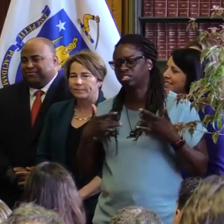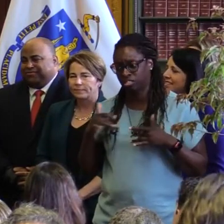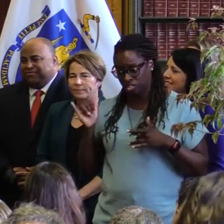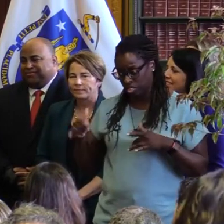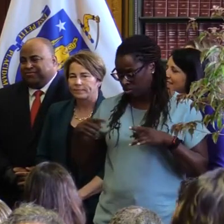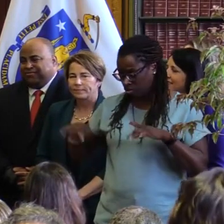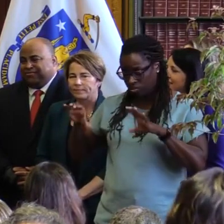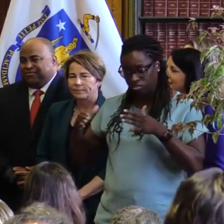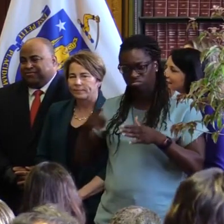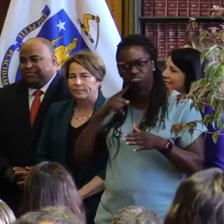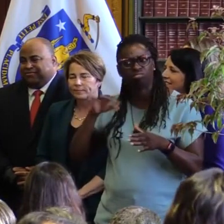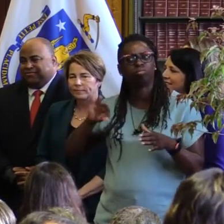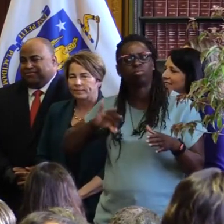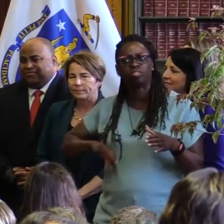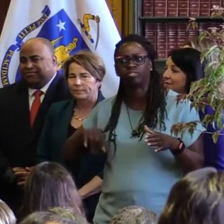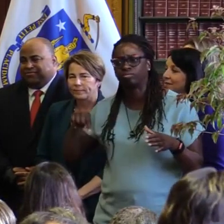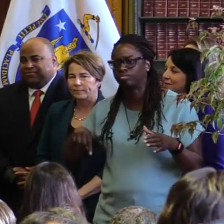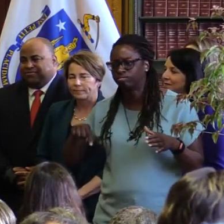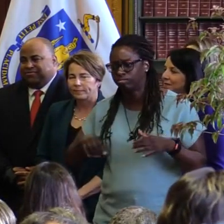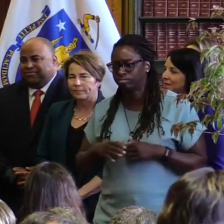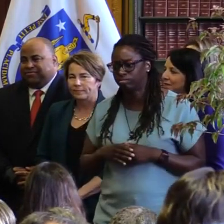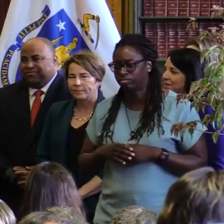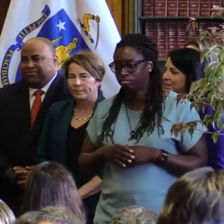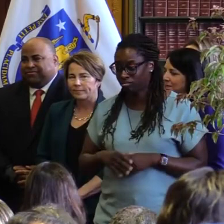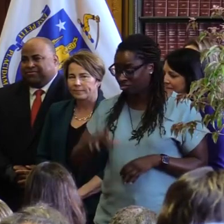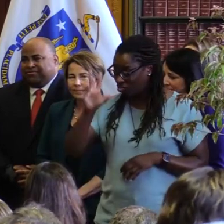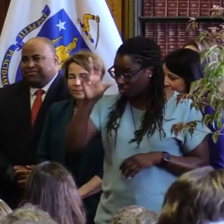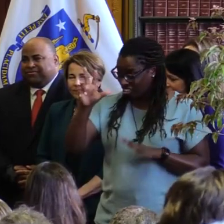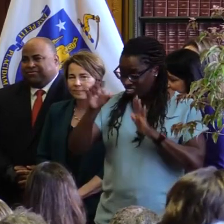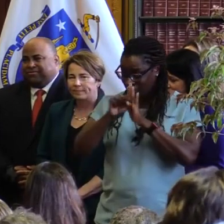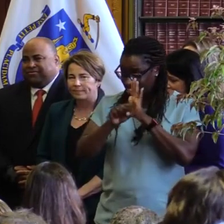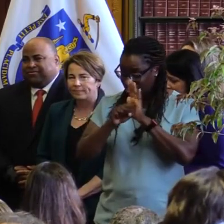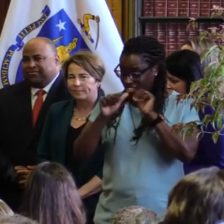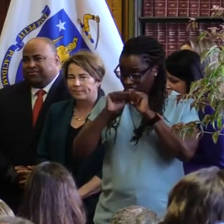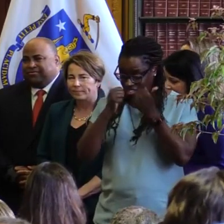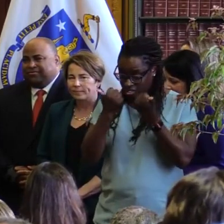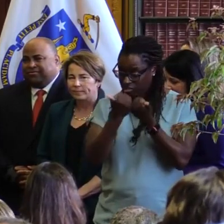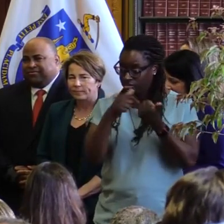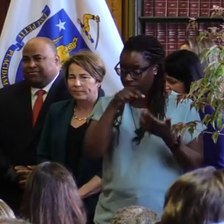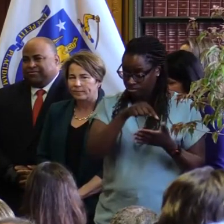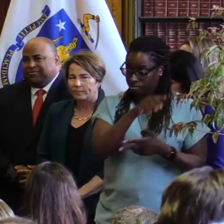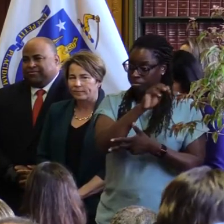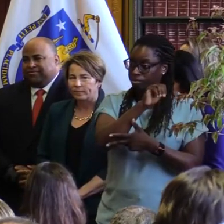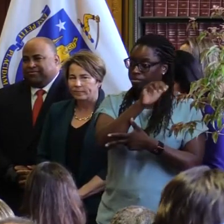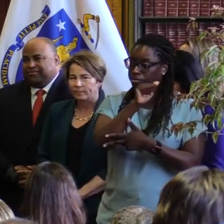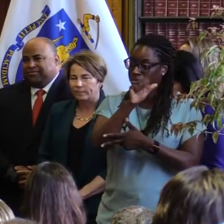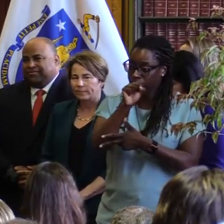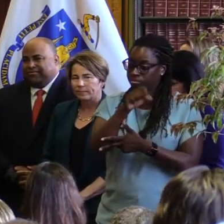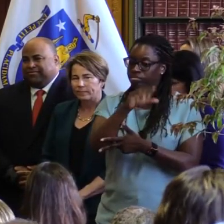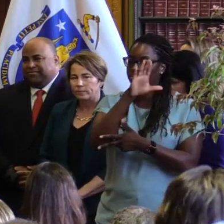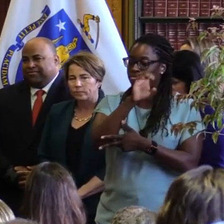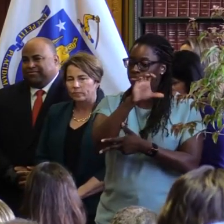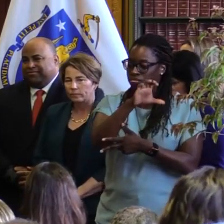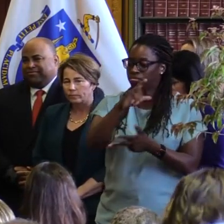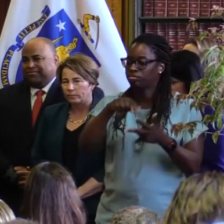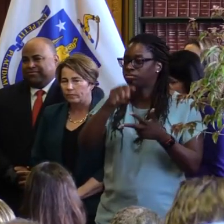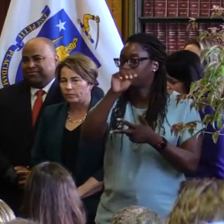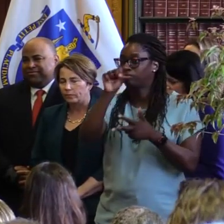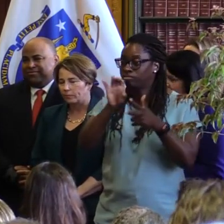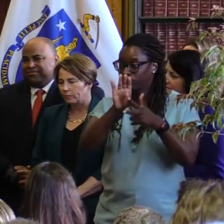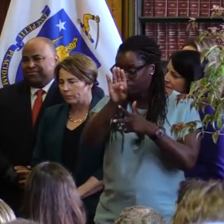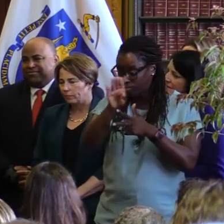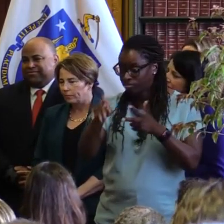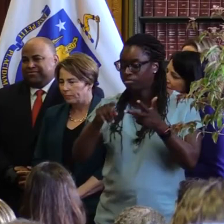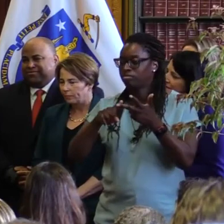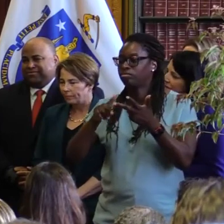will benefit from the expertise three wonderful state agencies, Mass CEC, Mass Development, and Mass Housing. I'm